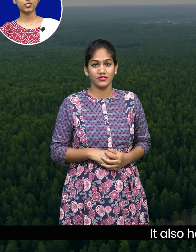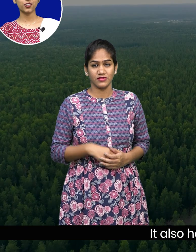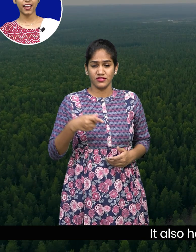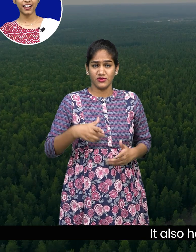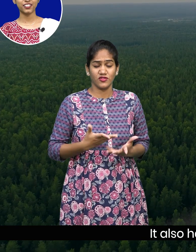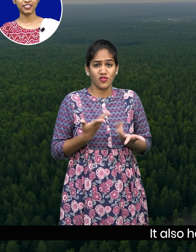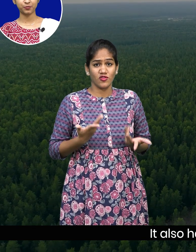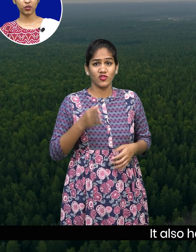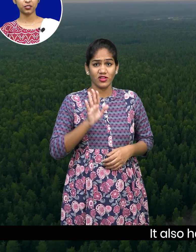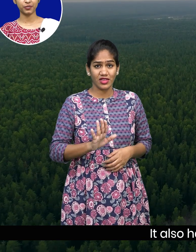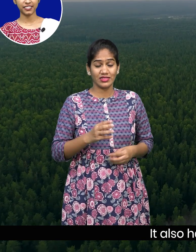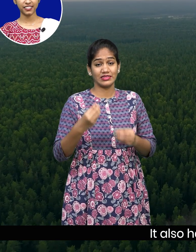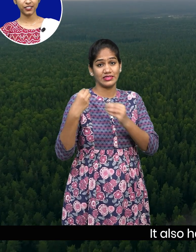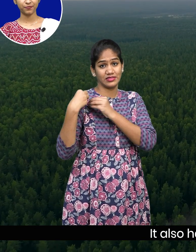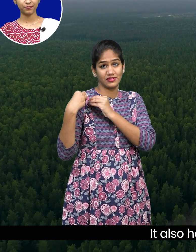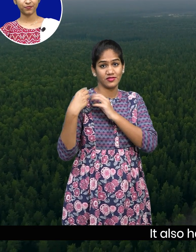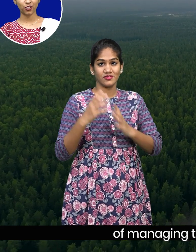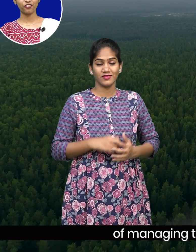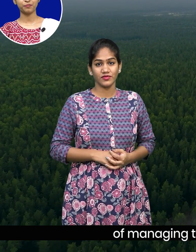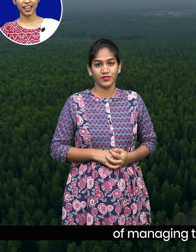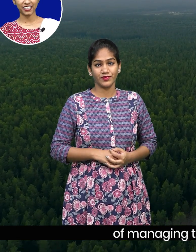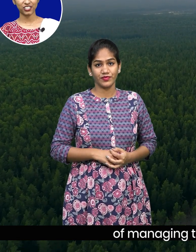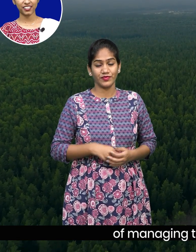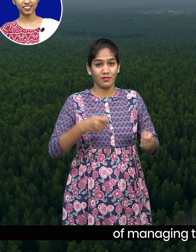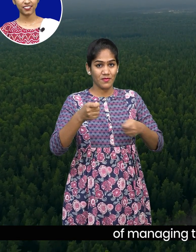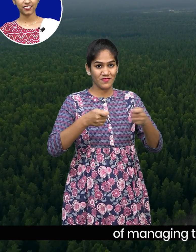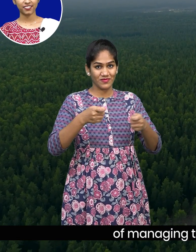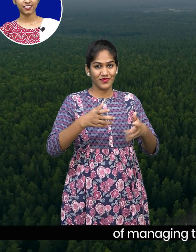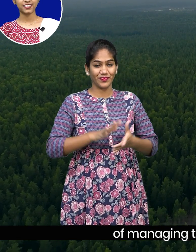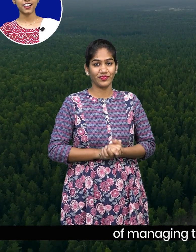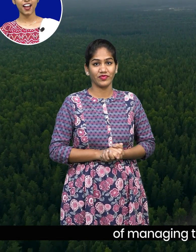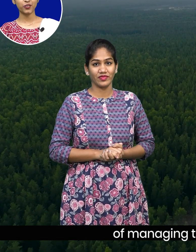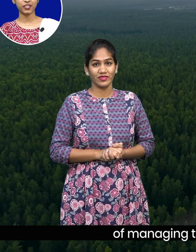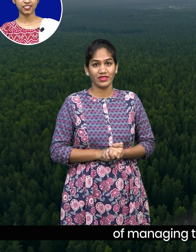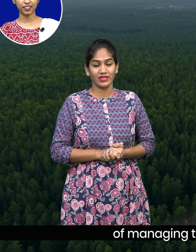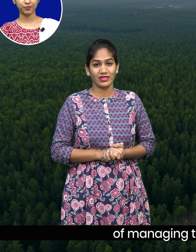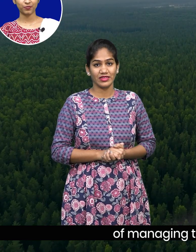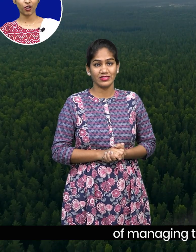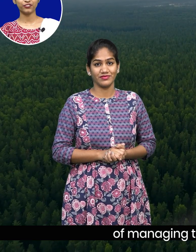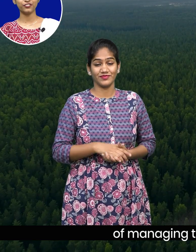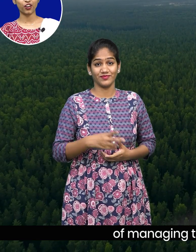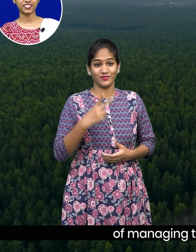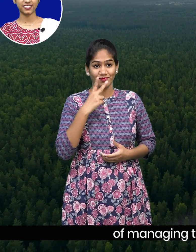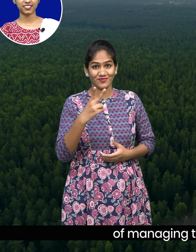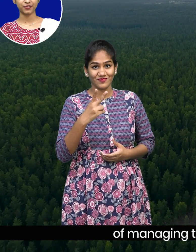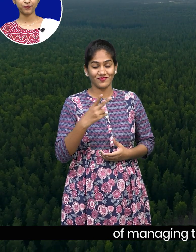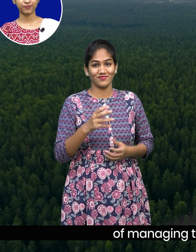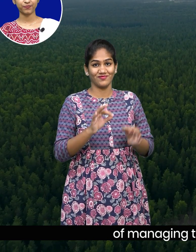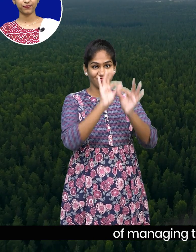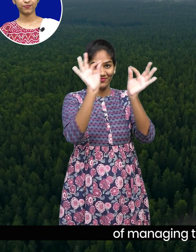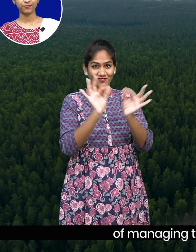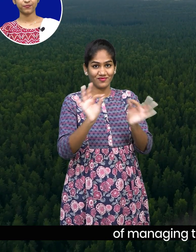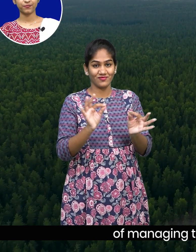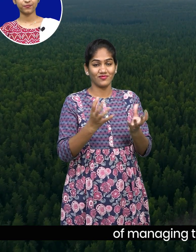It also had the responsibility of managing the harvesting of the forest,